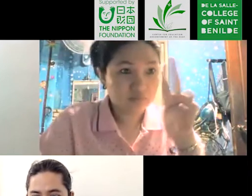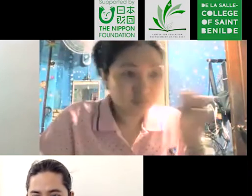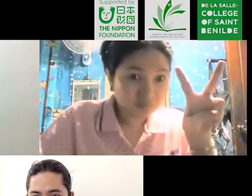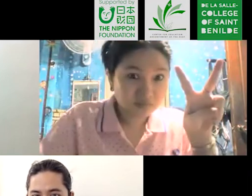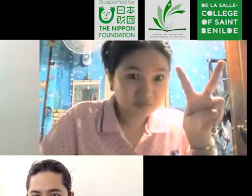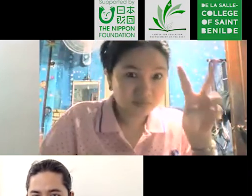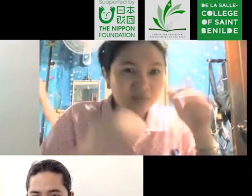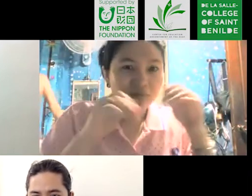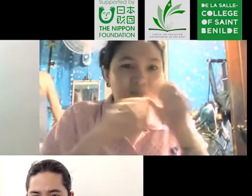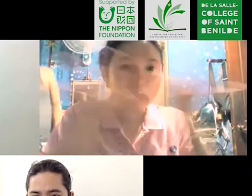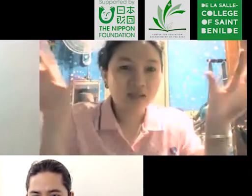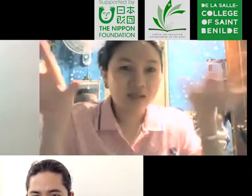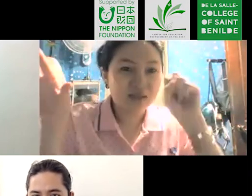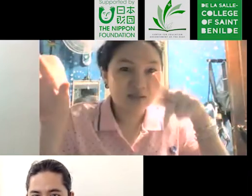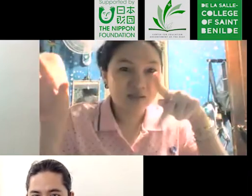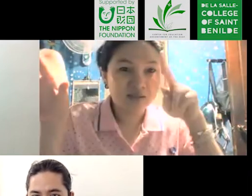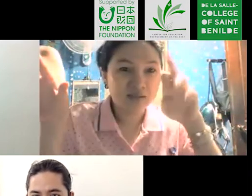So the U shape is